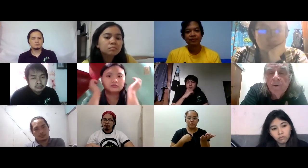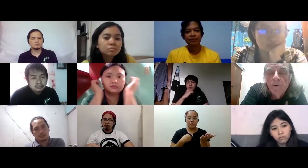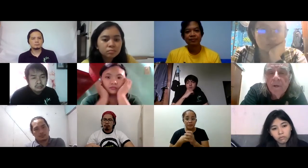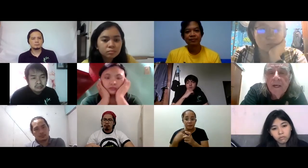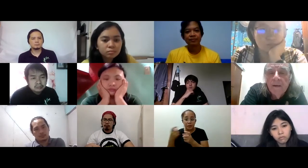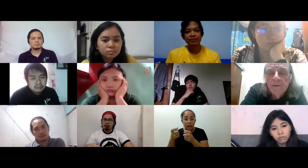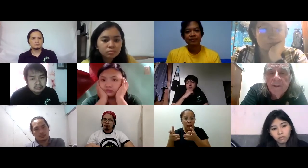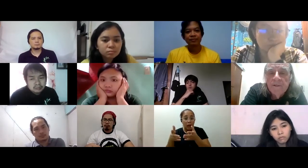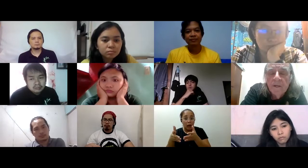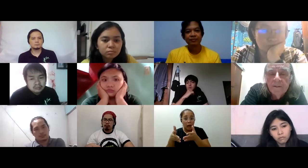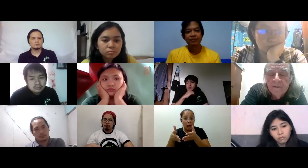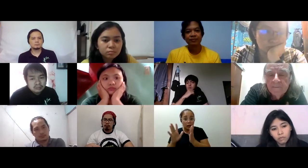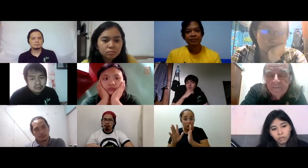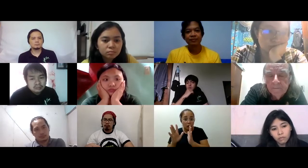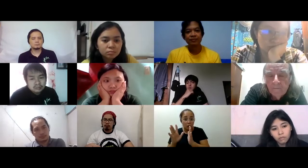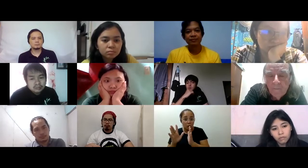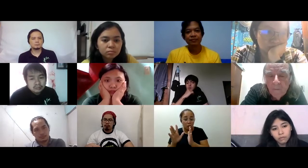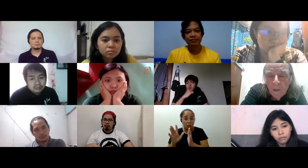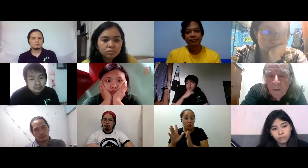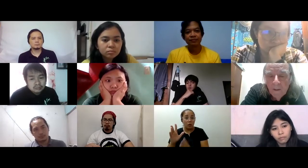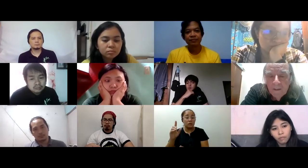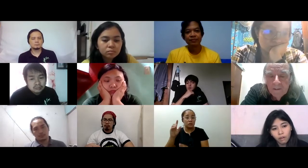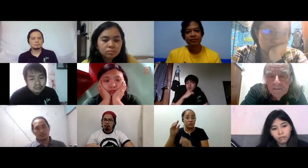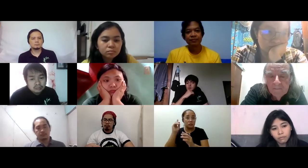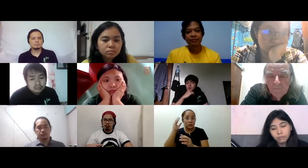people to learn how to teach signs.